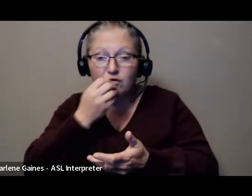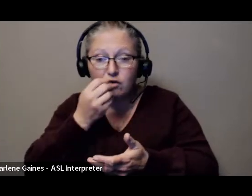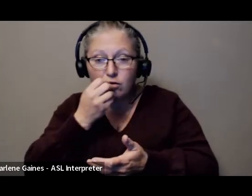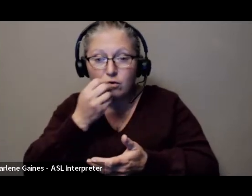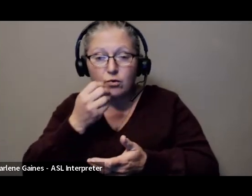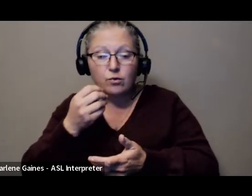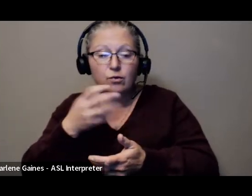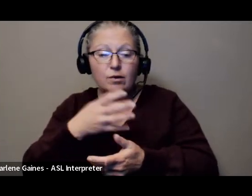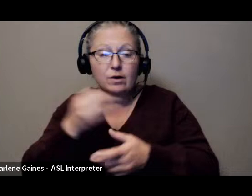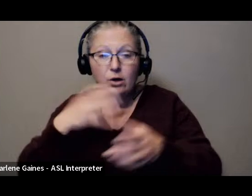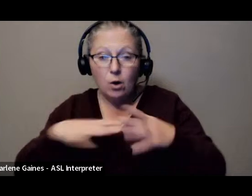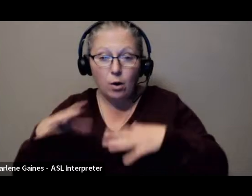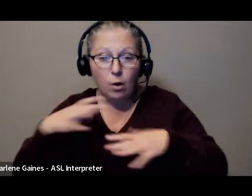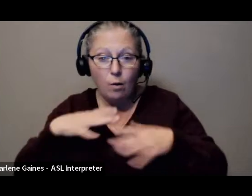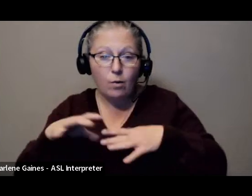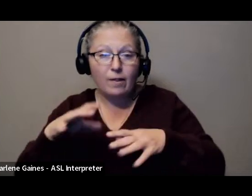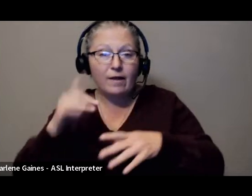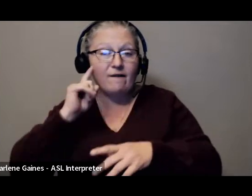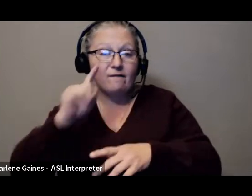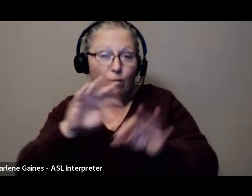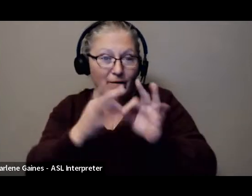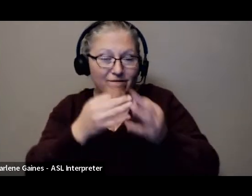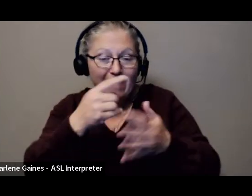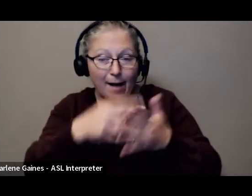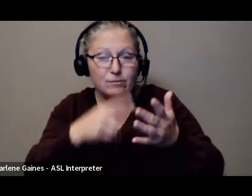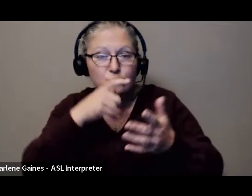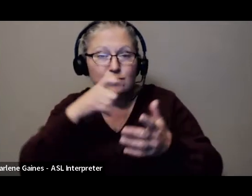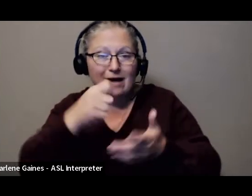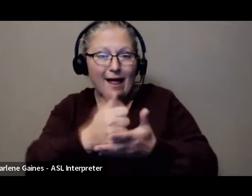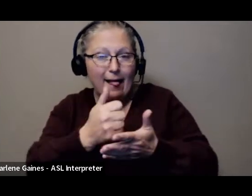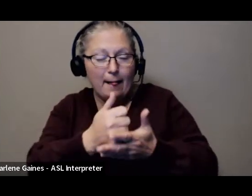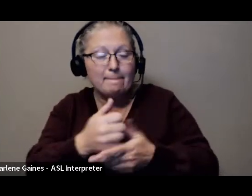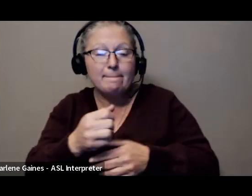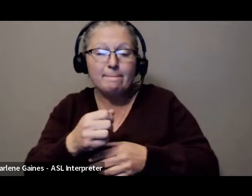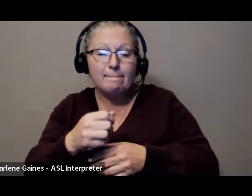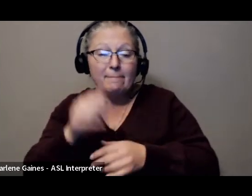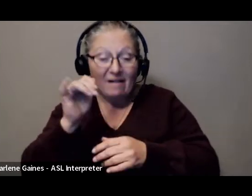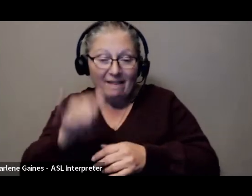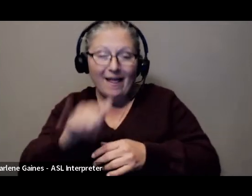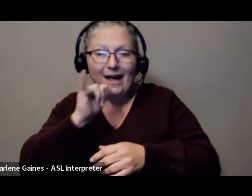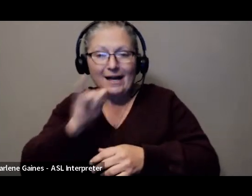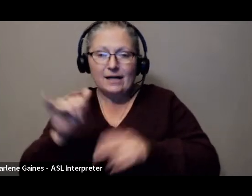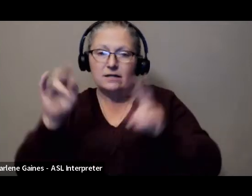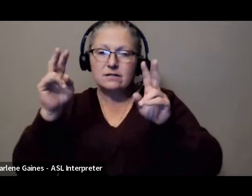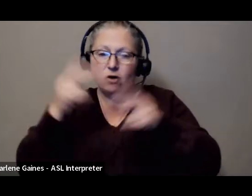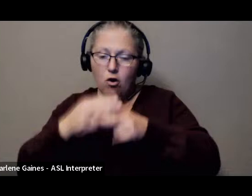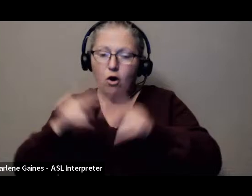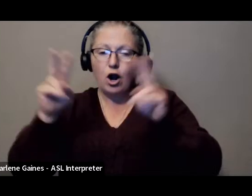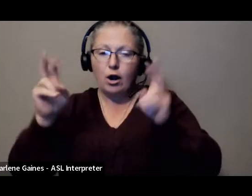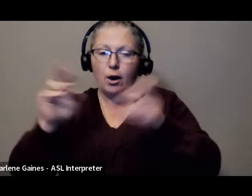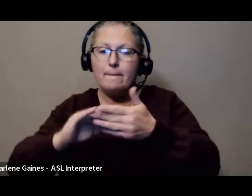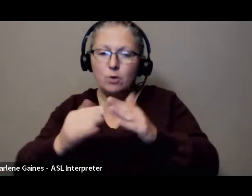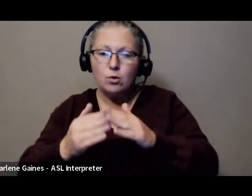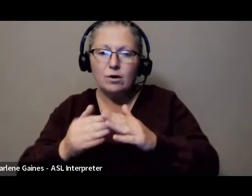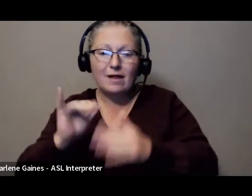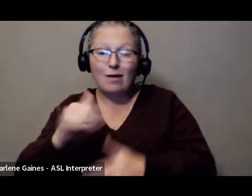food and clothing for our families that needed help. That is community. And that was